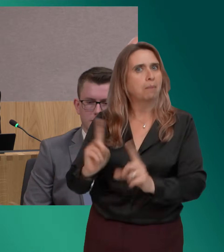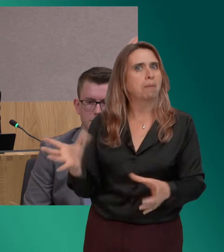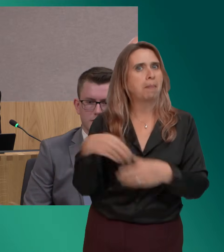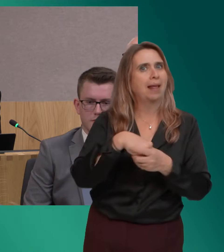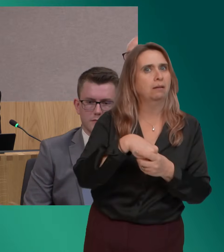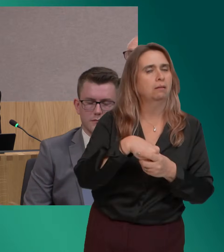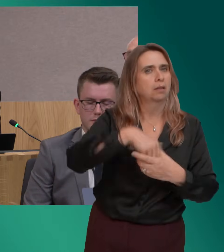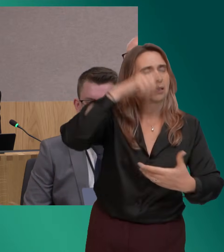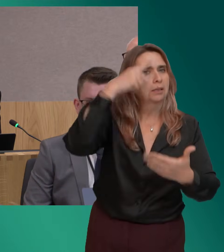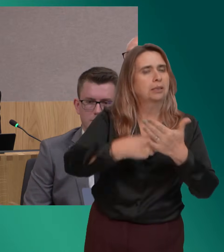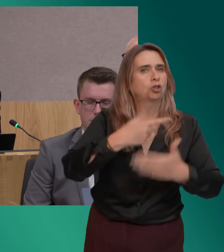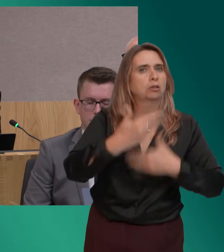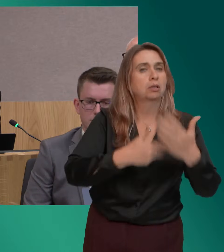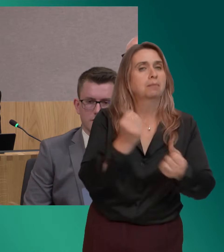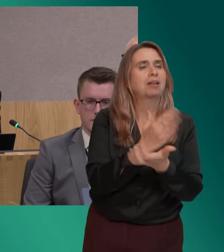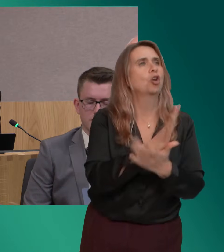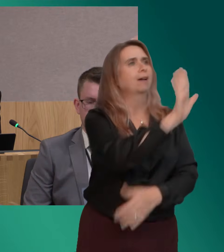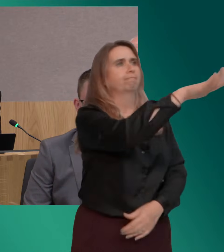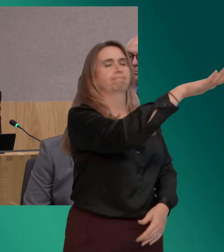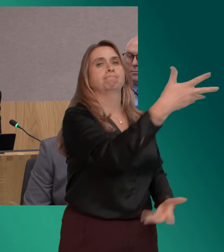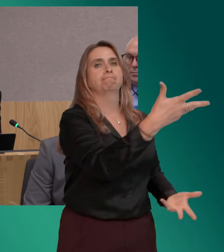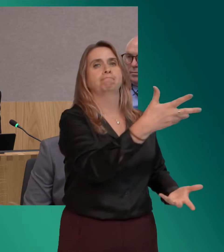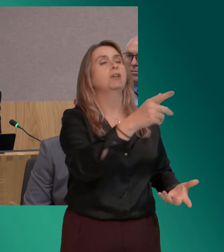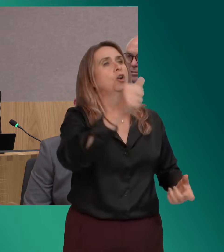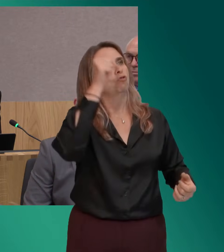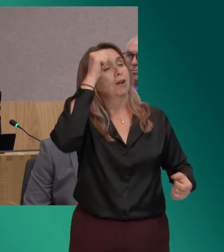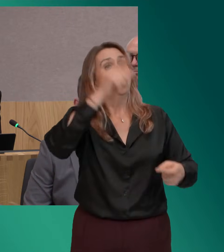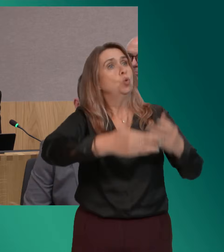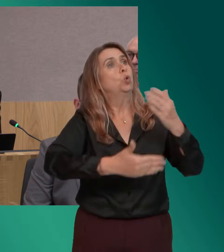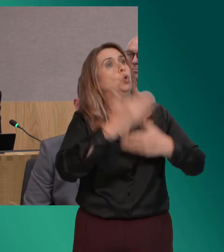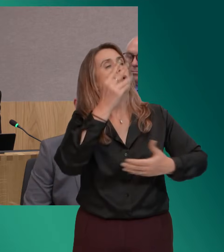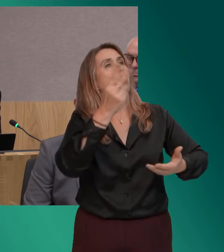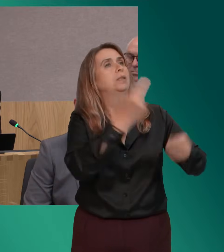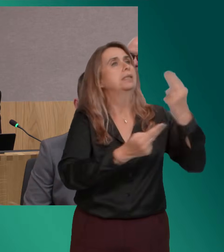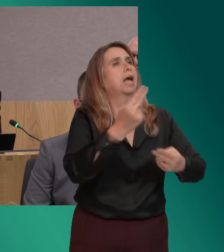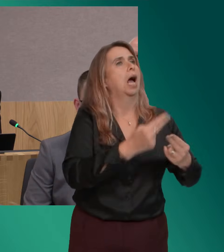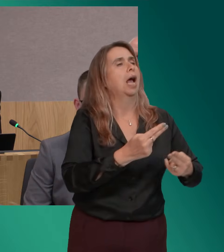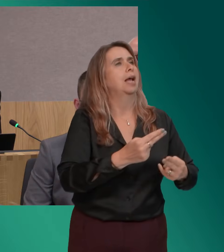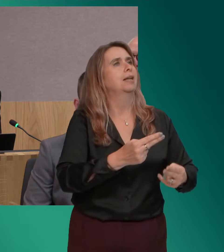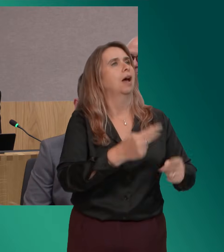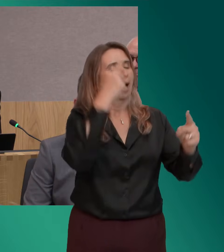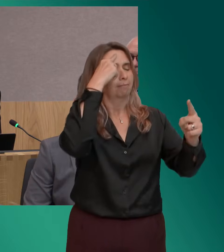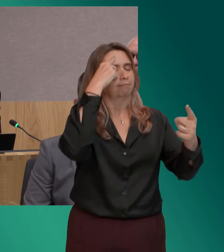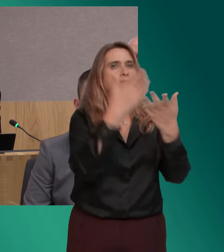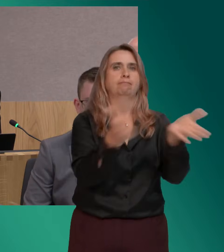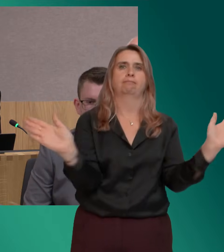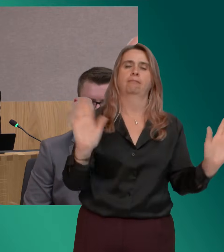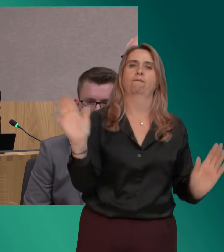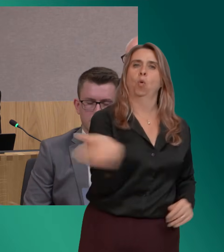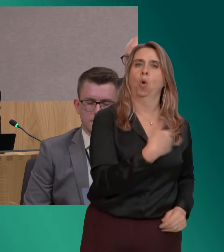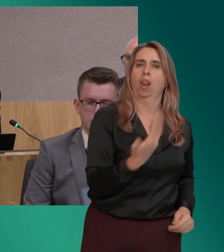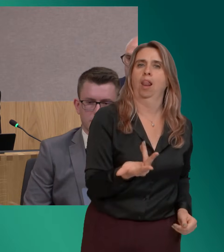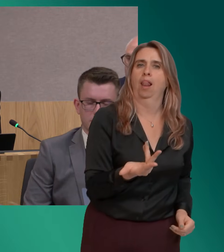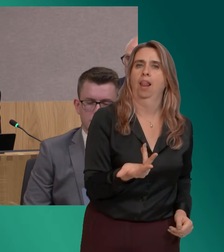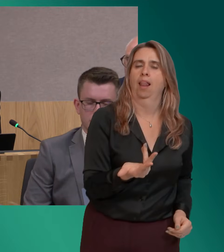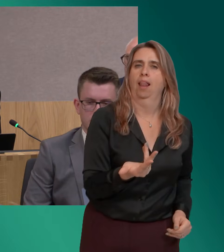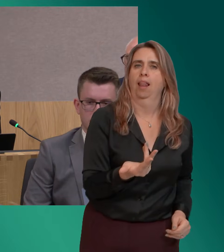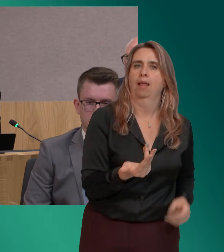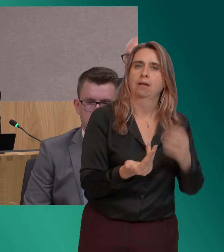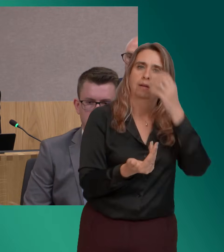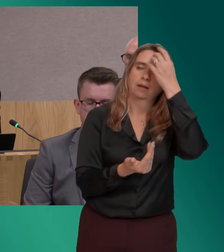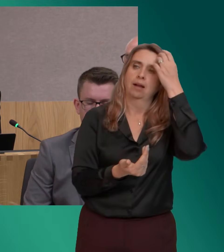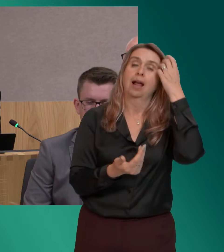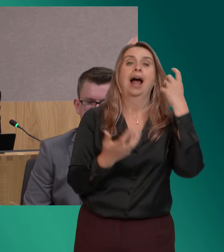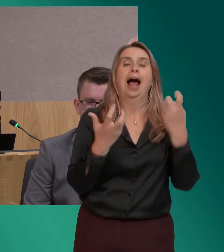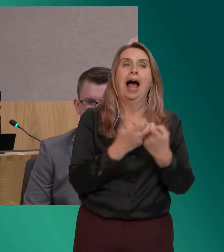ensuring accessibility by default. So how will these commitments be enforced? How will progress